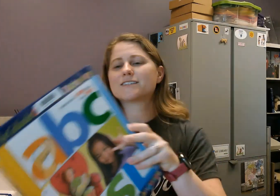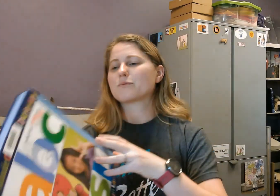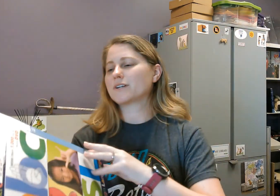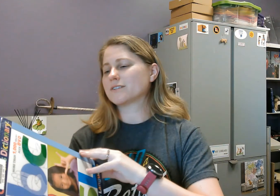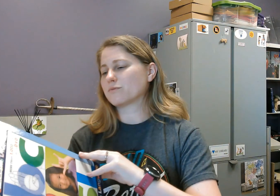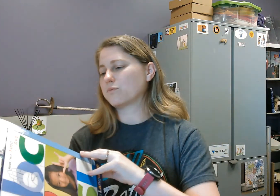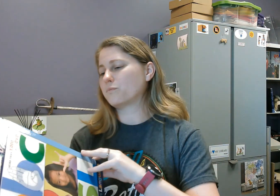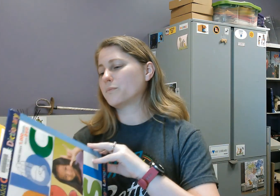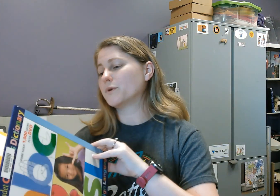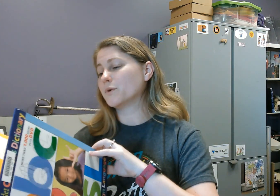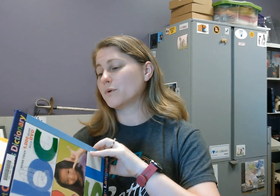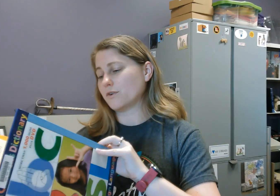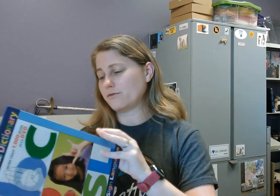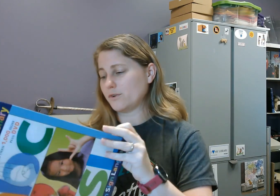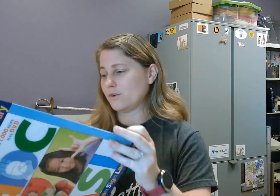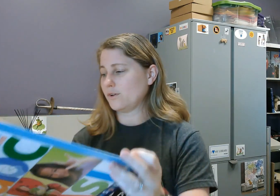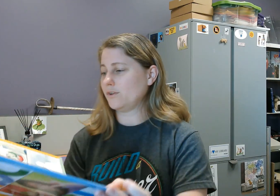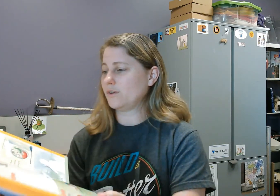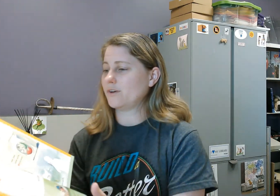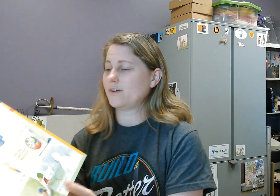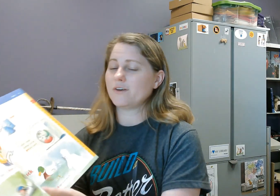This one is beautiful